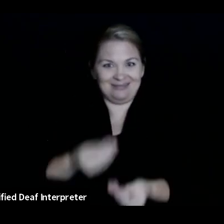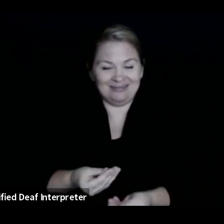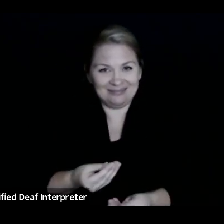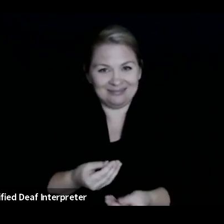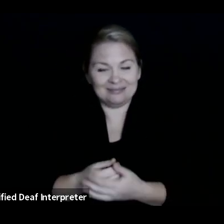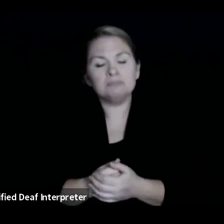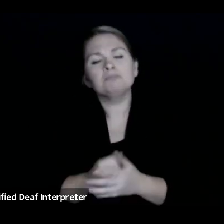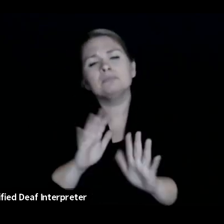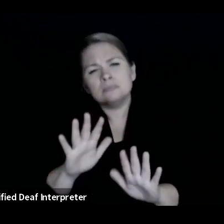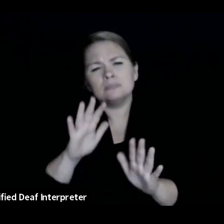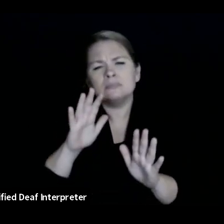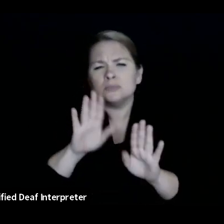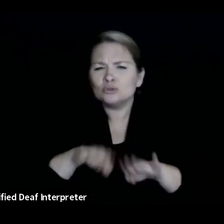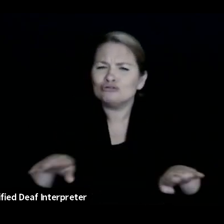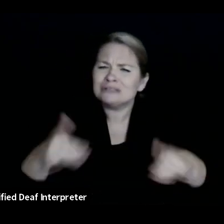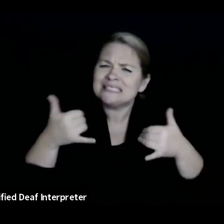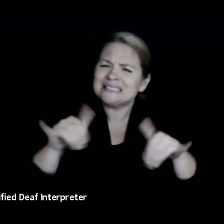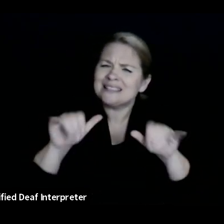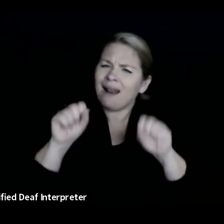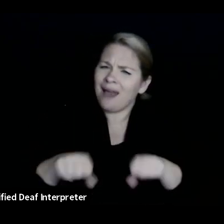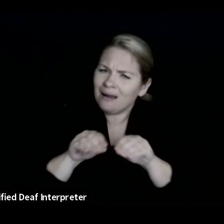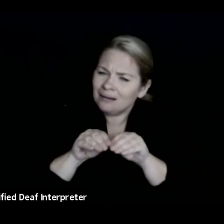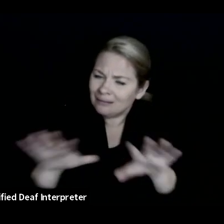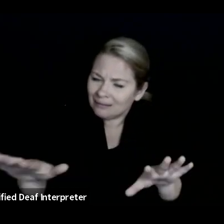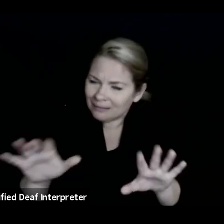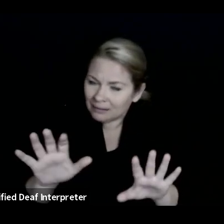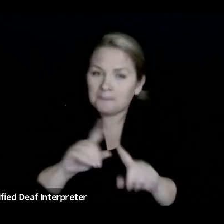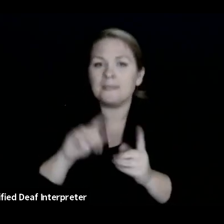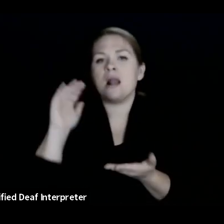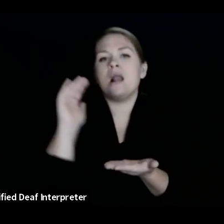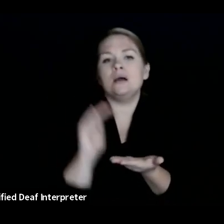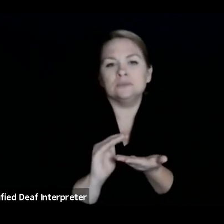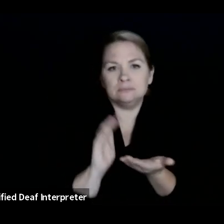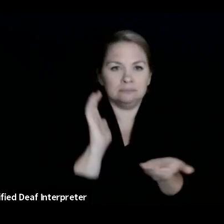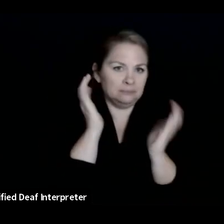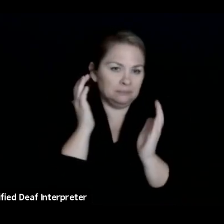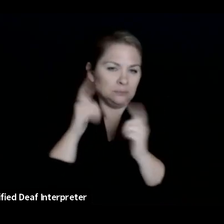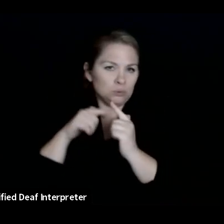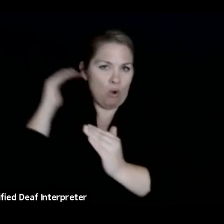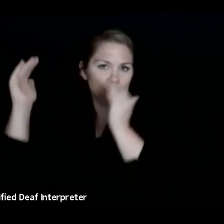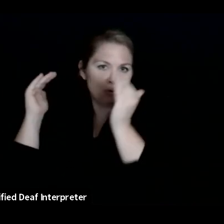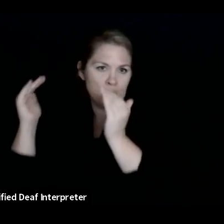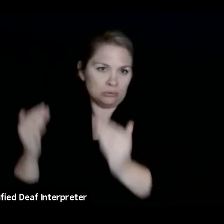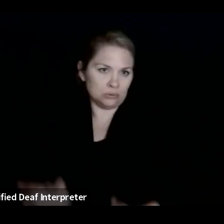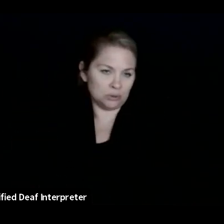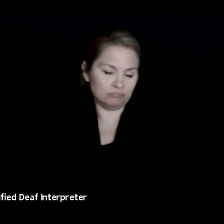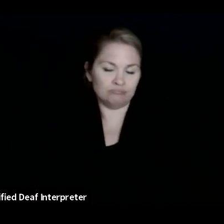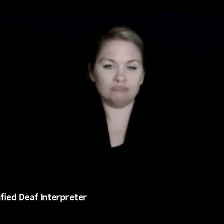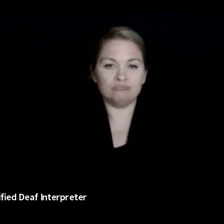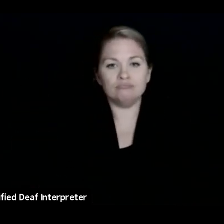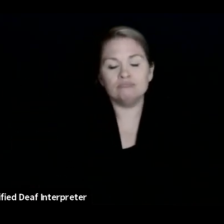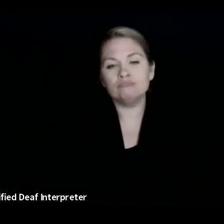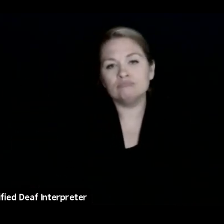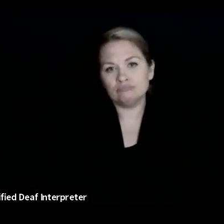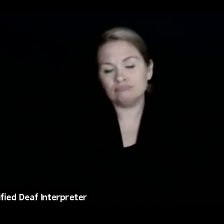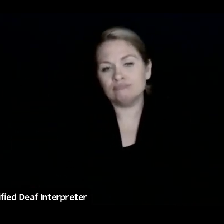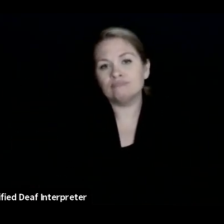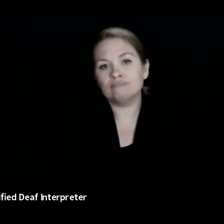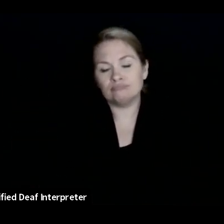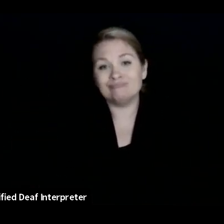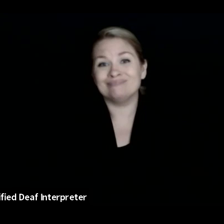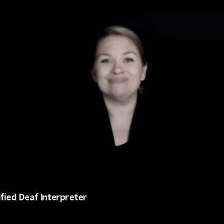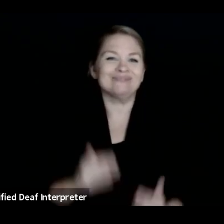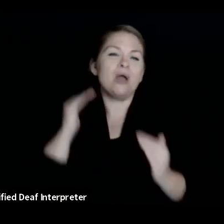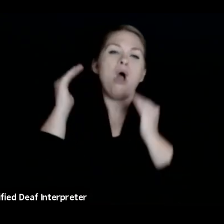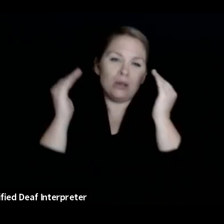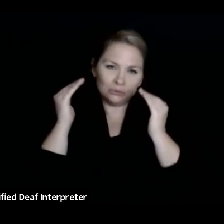these situations, we're definitely seeing that adults have been, in some cases, the